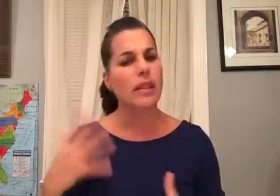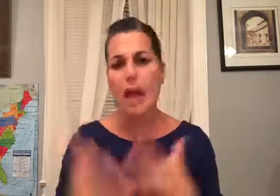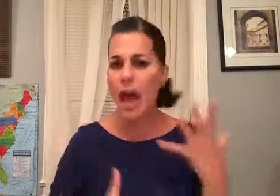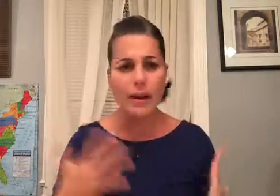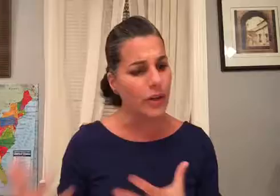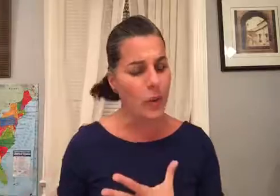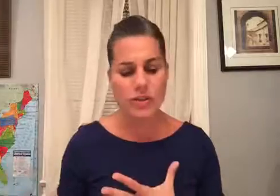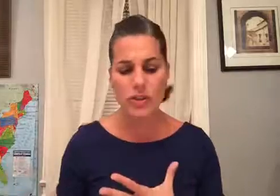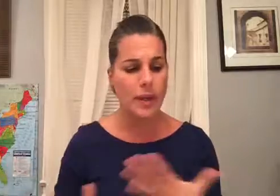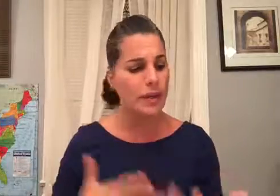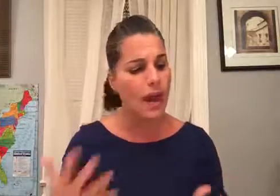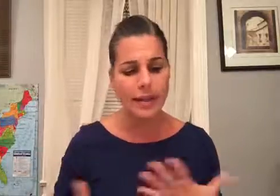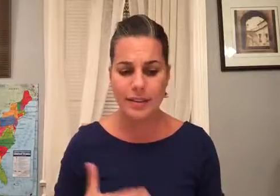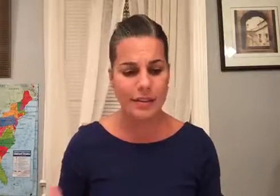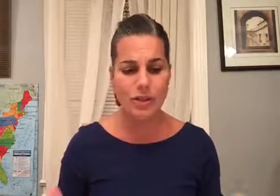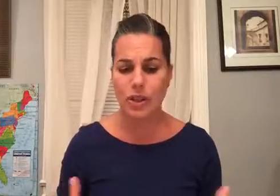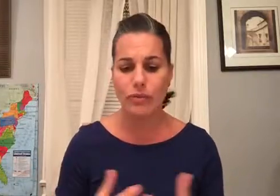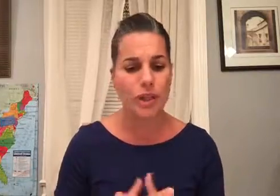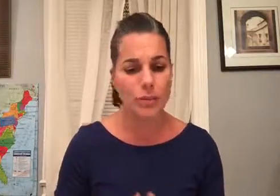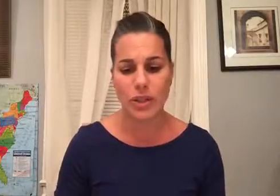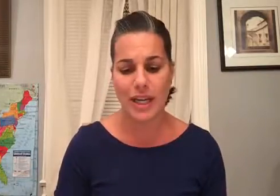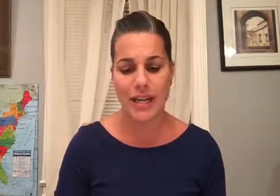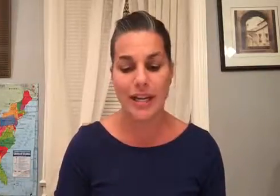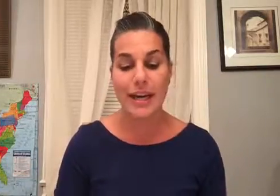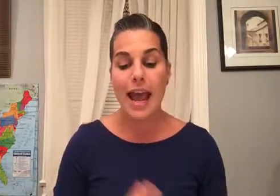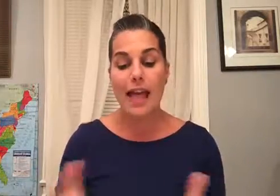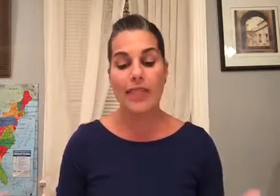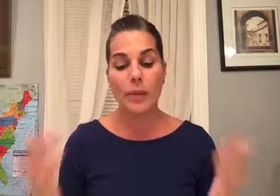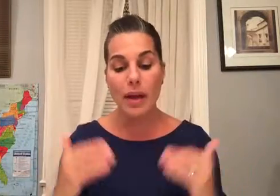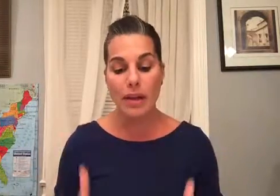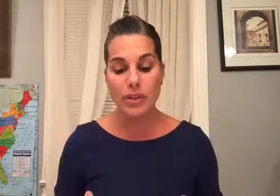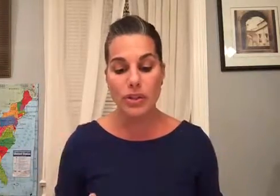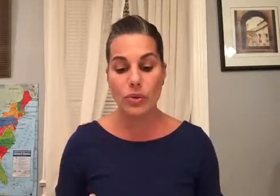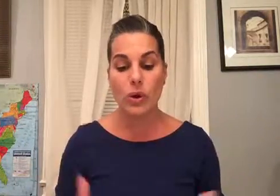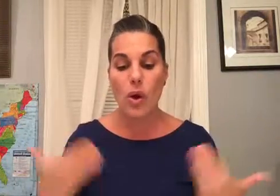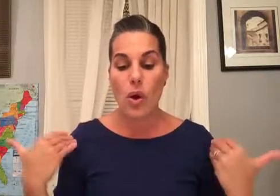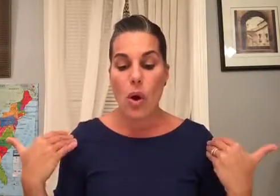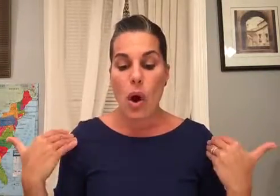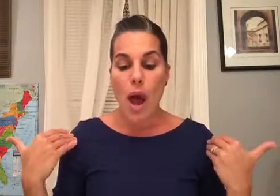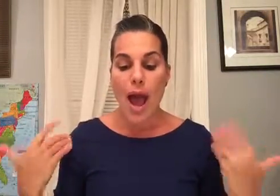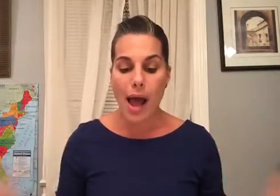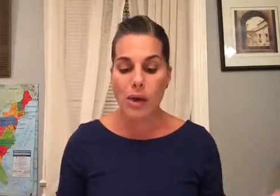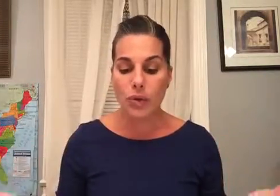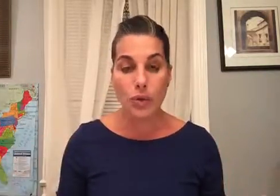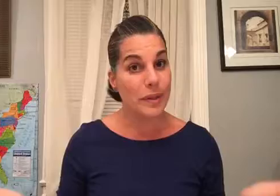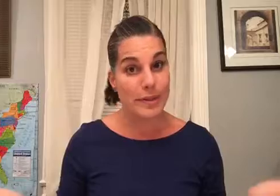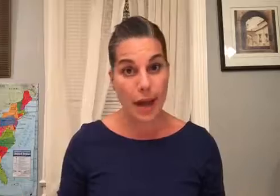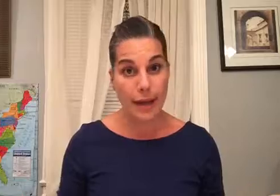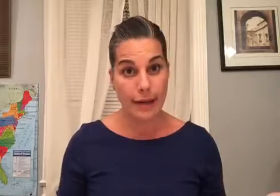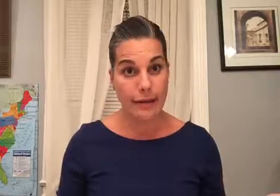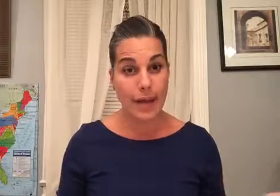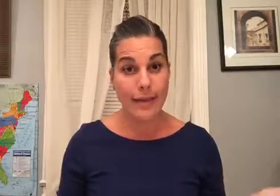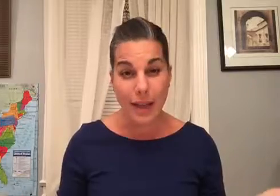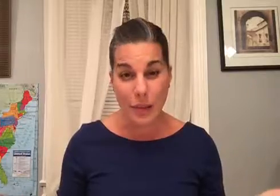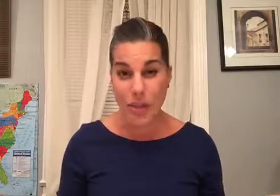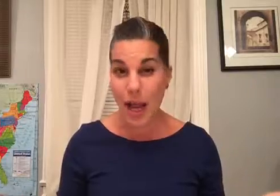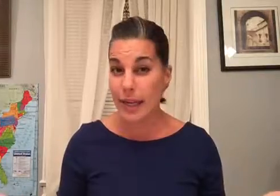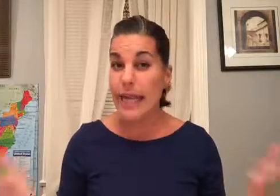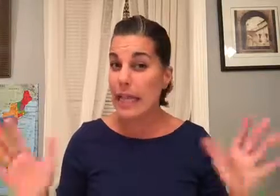had a lot of good questions. We had a lot of good discussion. I really appreciate it. And then we got into How do we sign? Sign language, and in